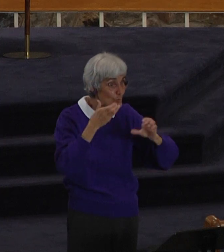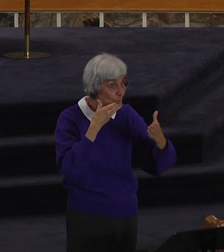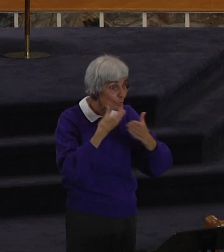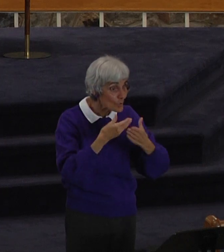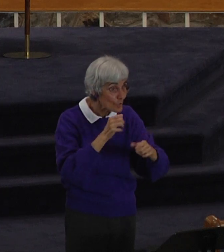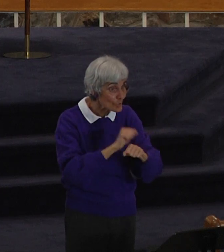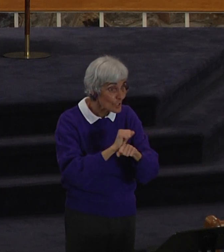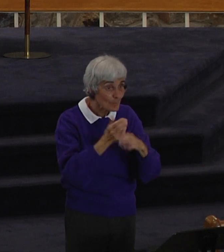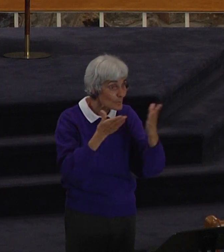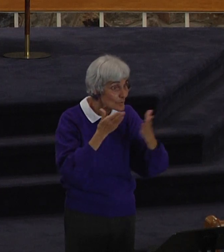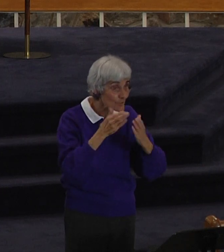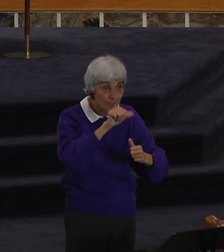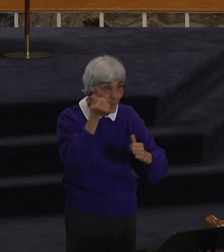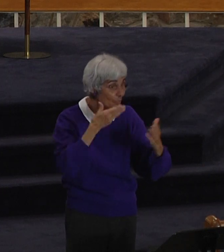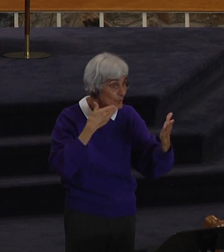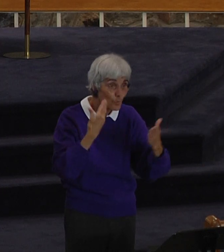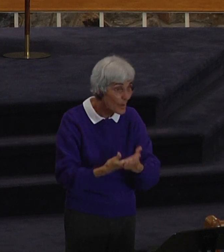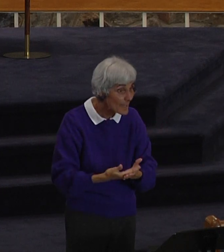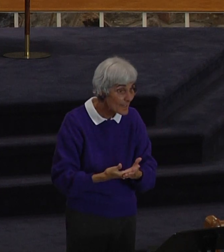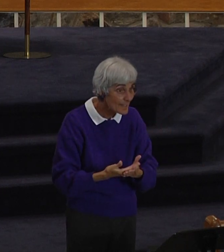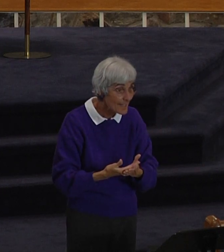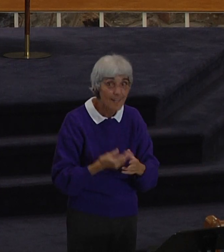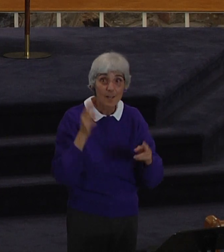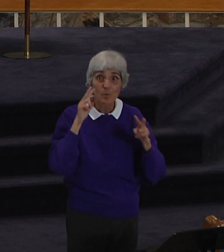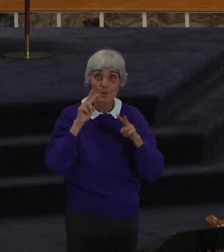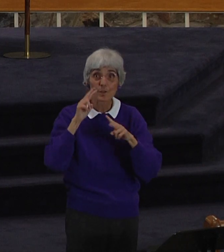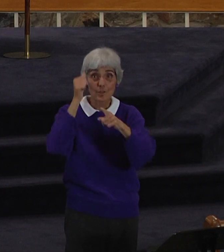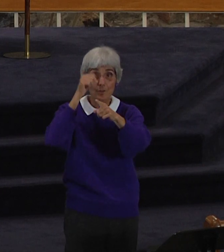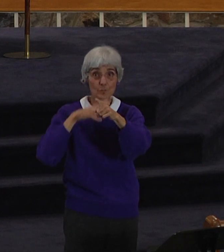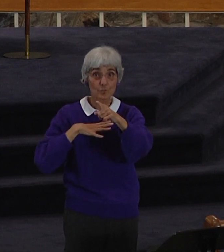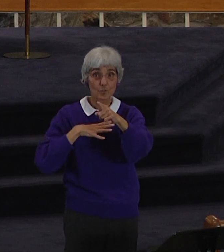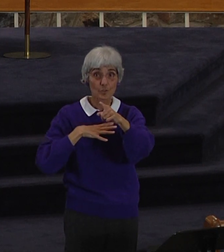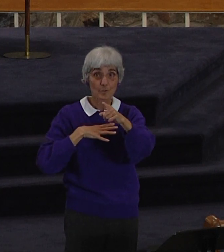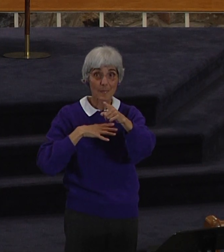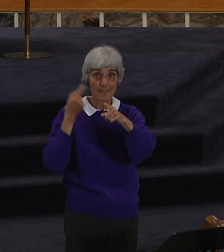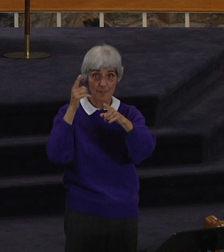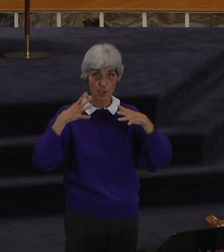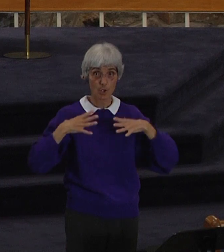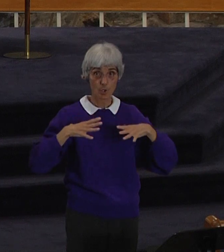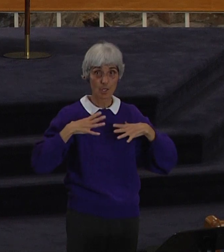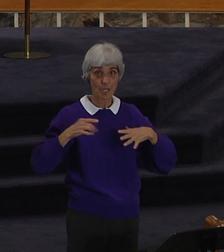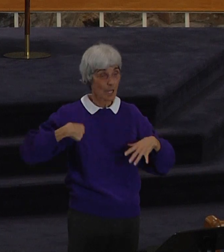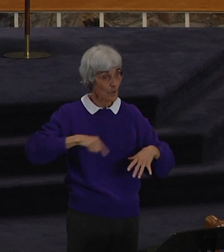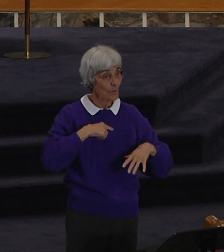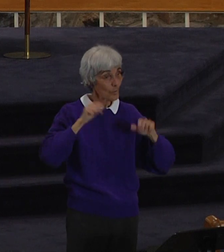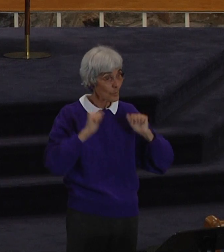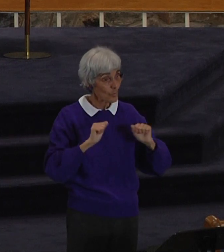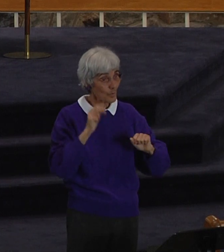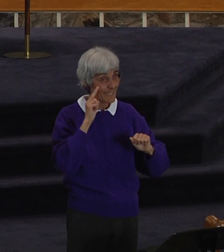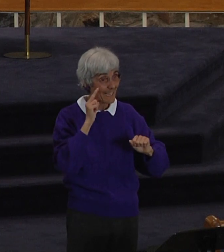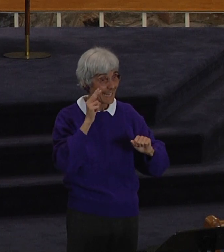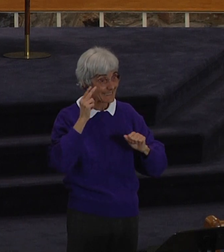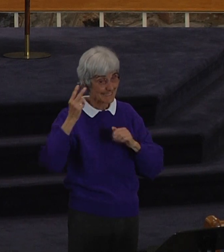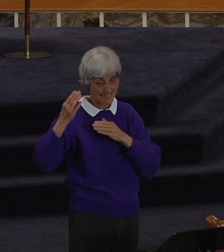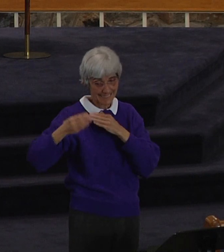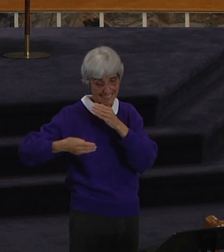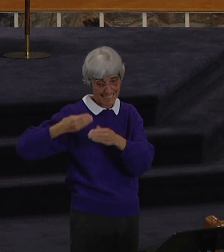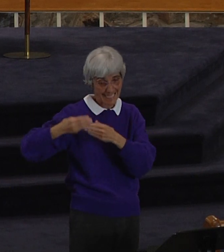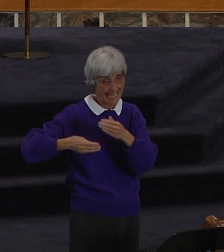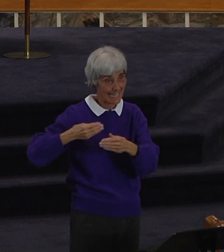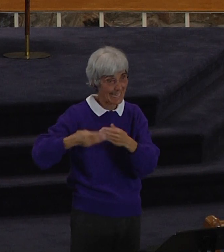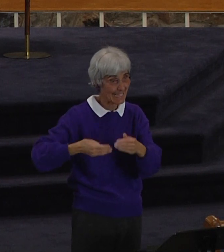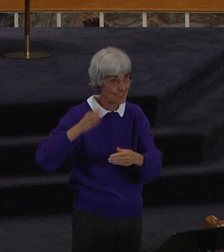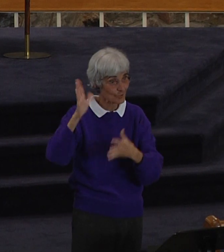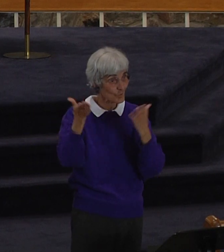serve. As we look at these two individuals and their uniforms, we can see a history of